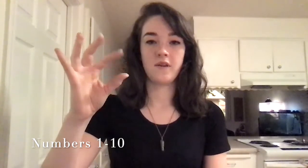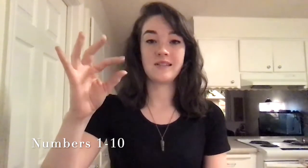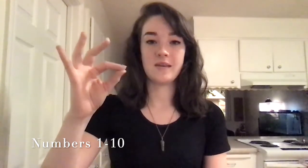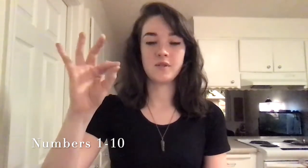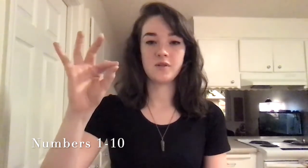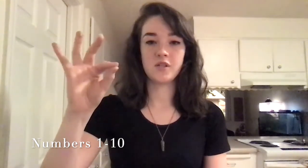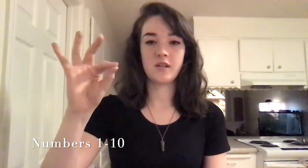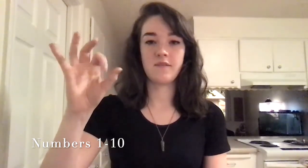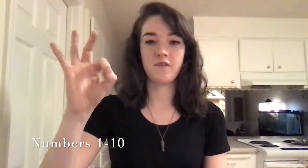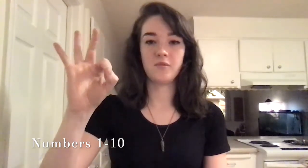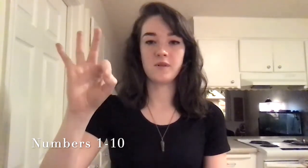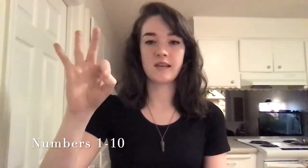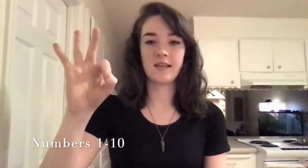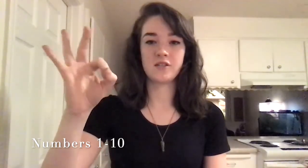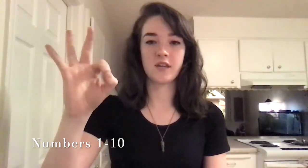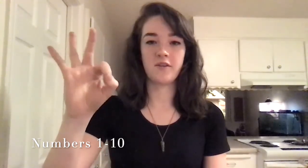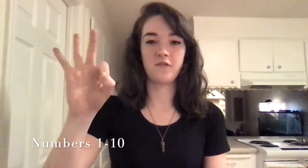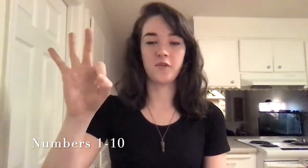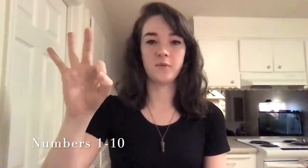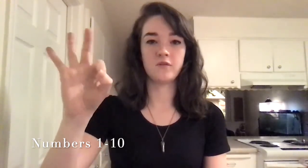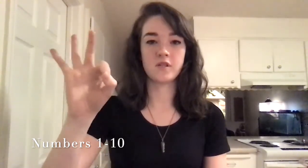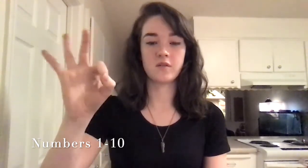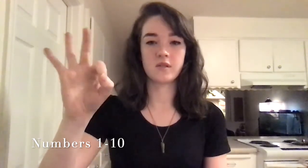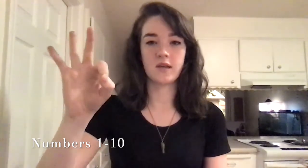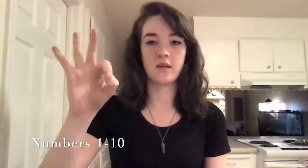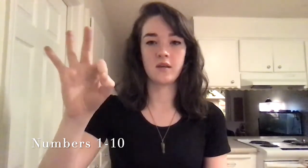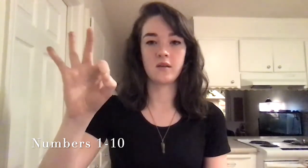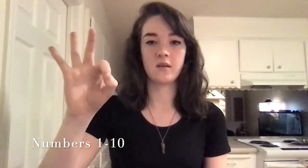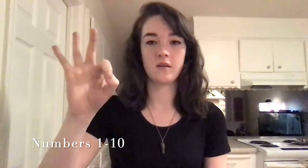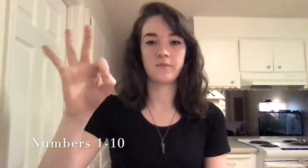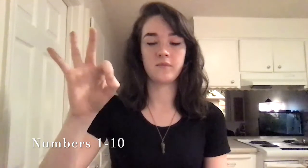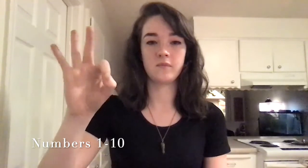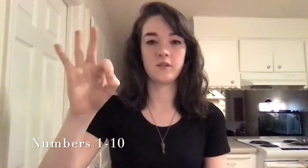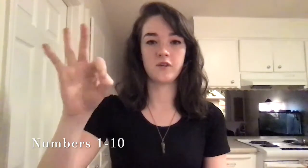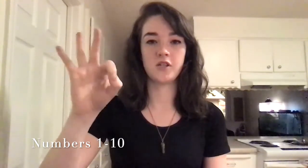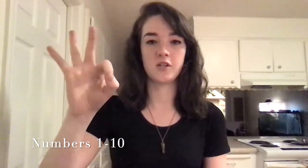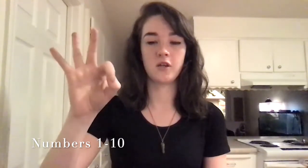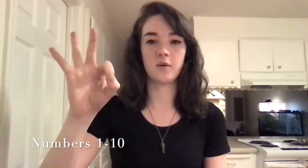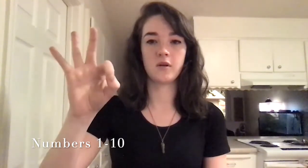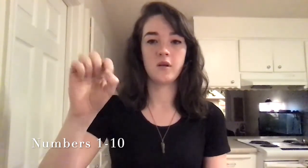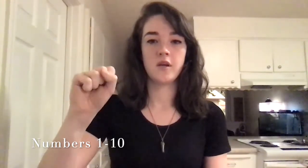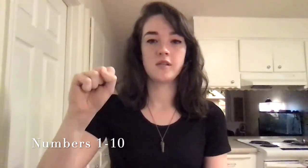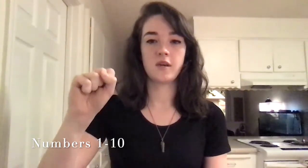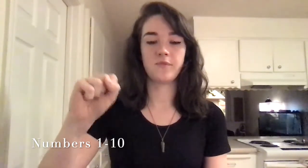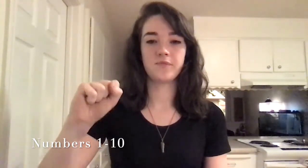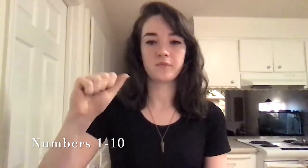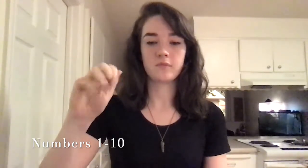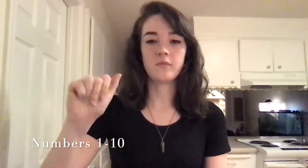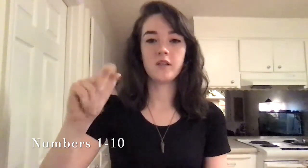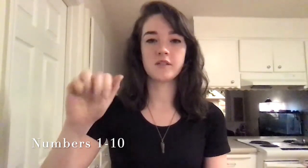fingertips touching, and then for numbers I like to just kind of fold them over so there's that differentiation going on. So let's try